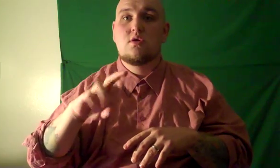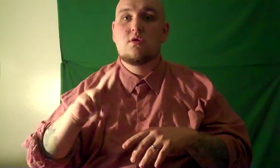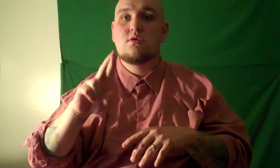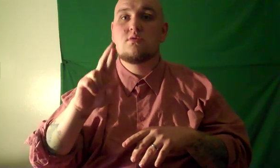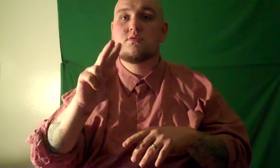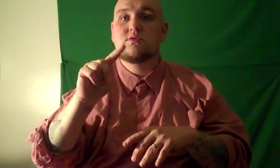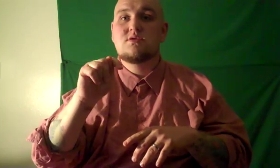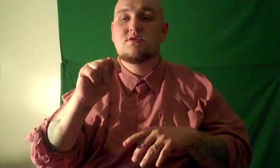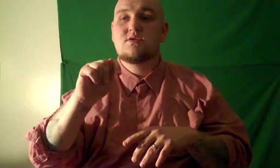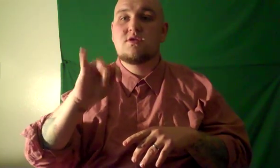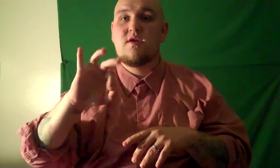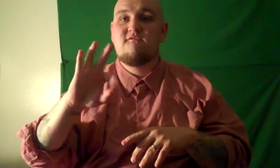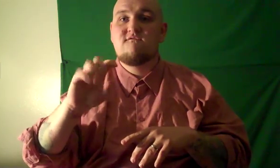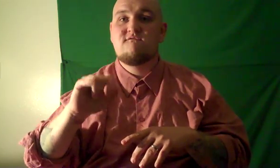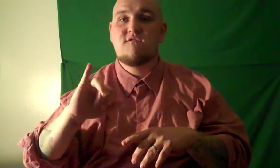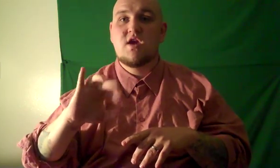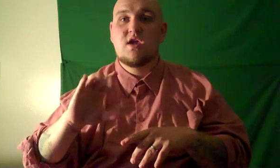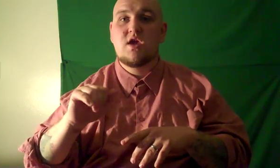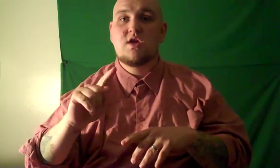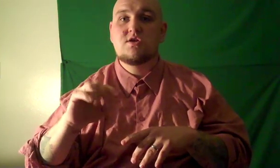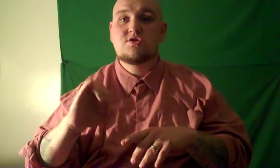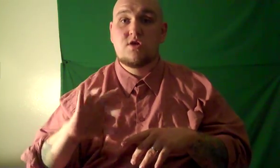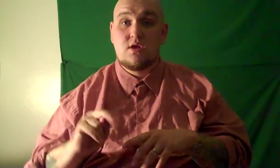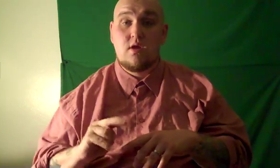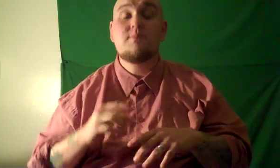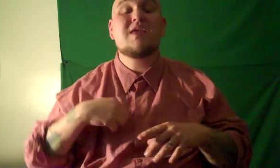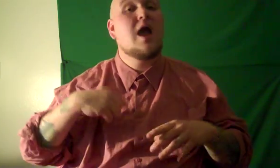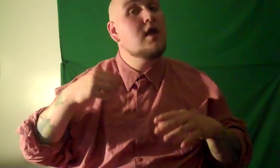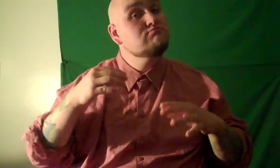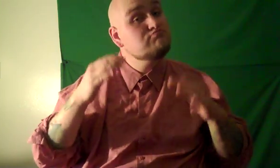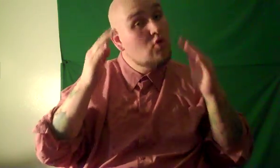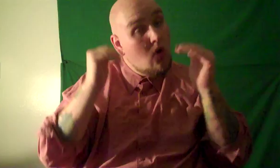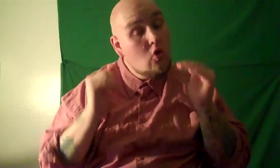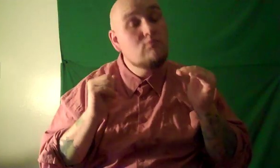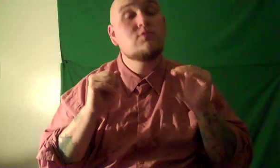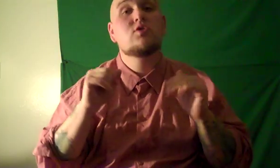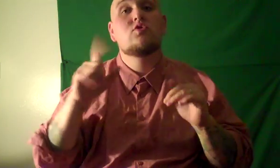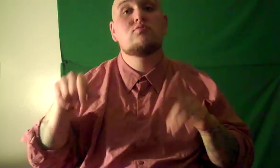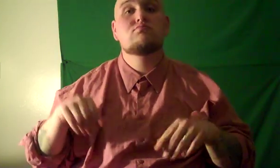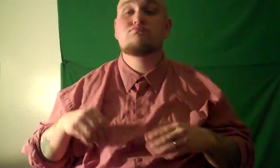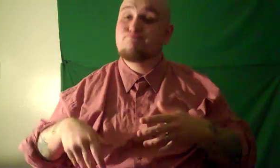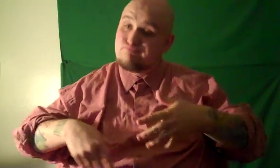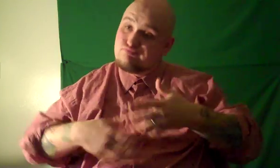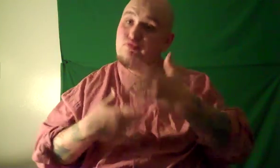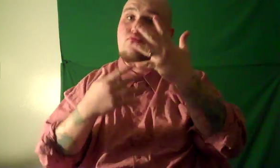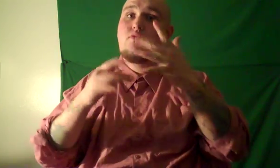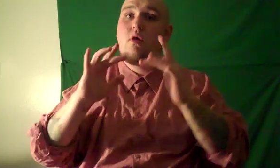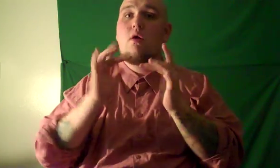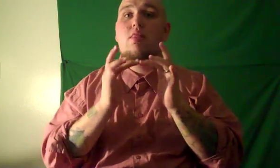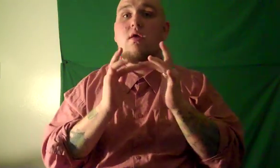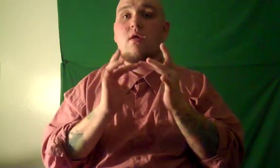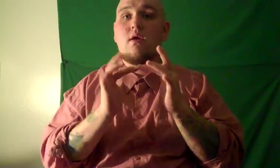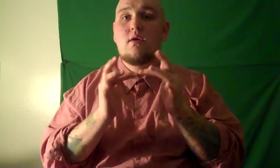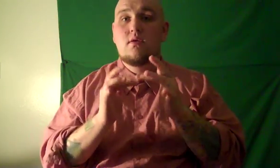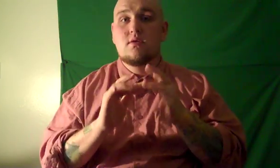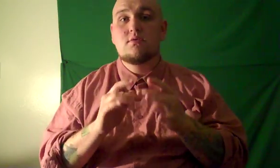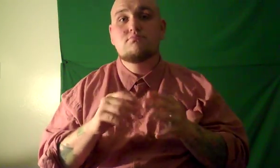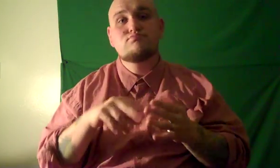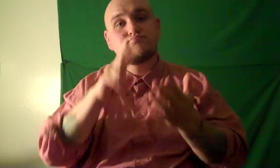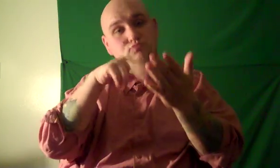go online and actually do more research related to the NIC test than I'm going to tell you.